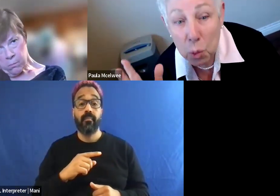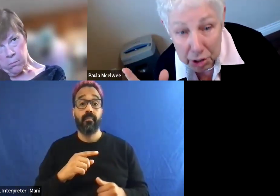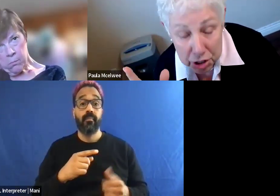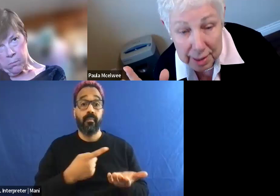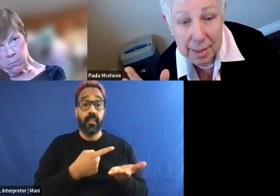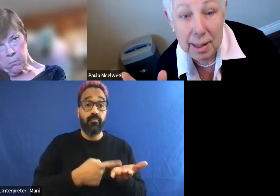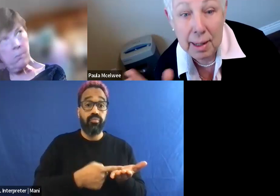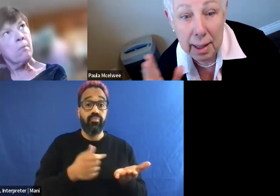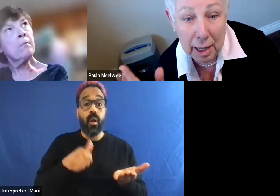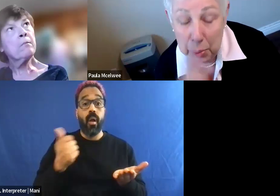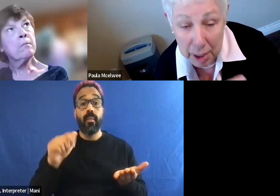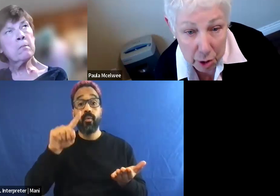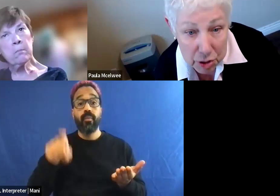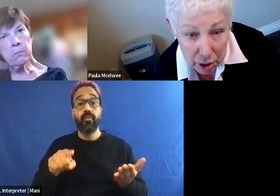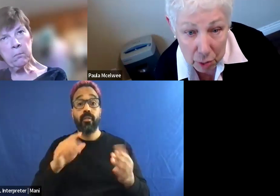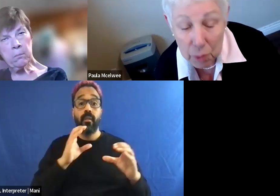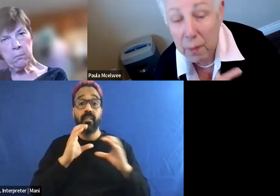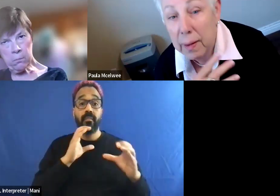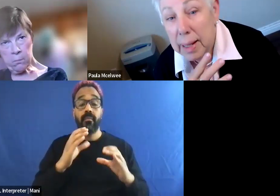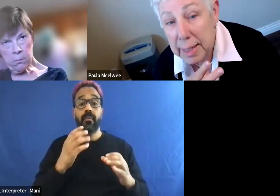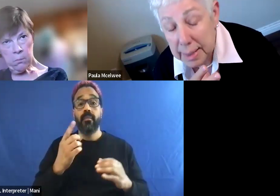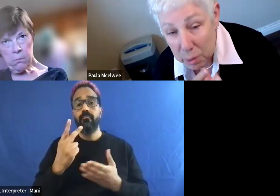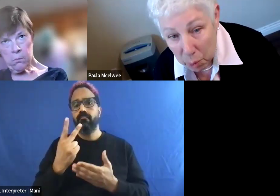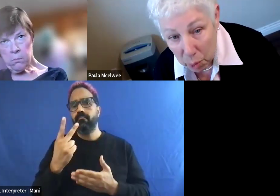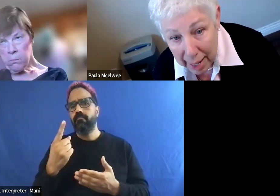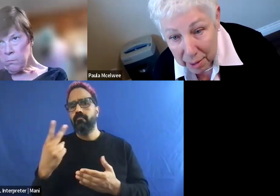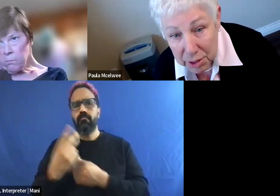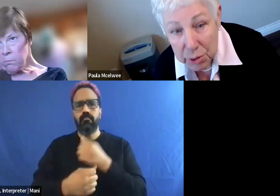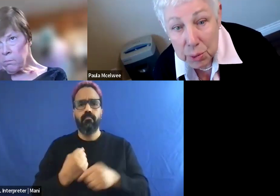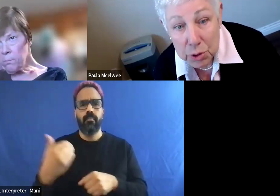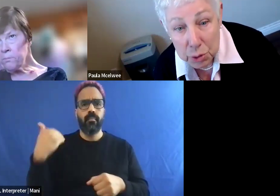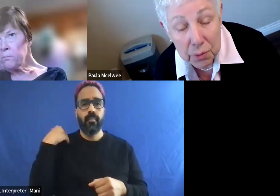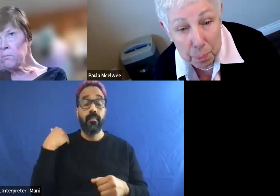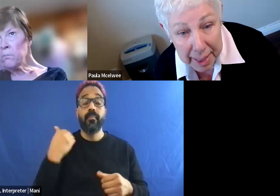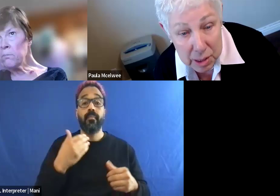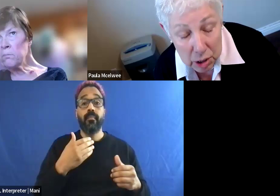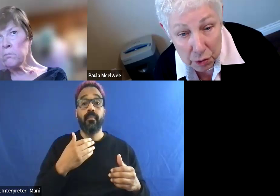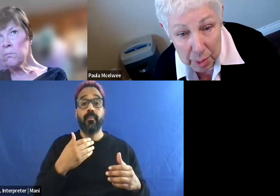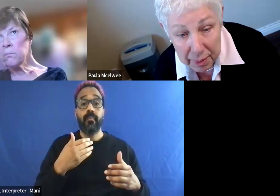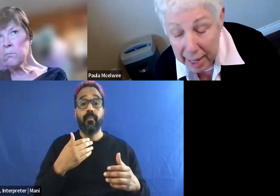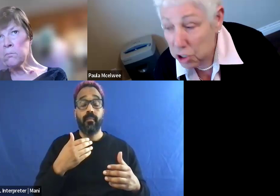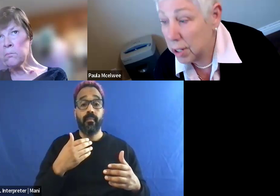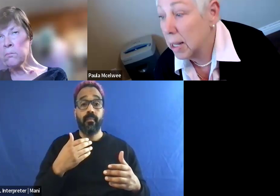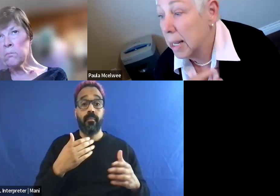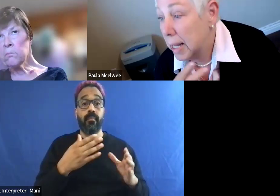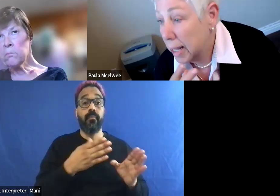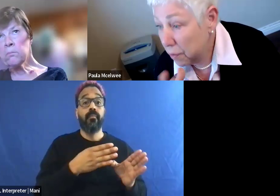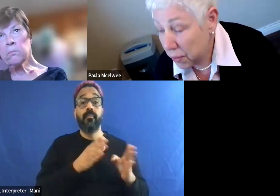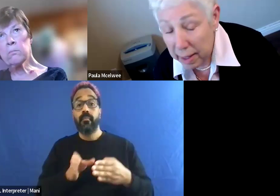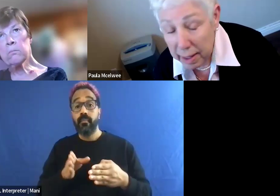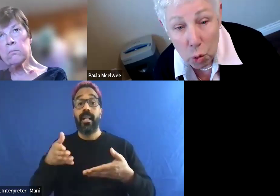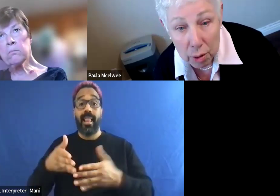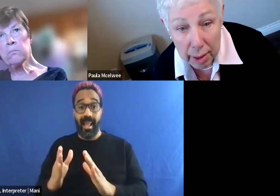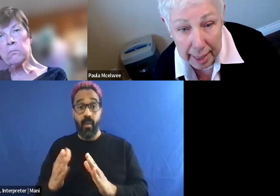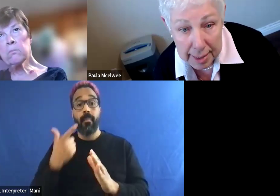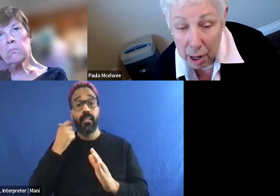the other questions a couple of years ago. Then we were allowed to do it based on affirmative action if